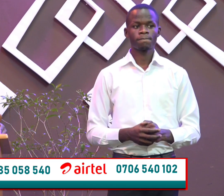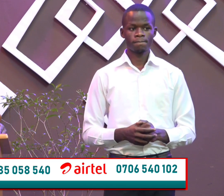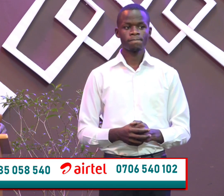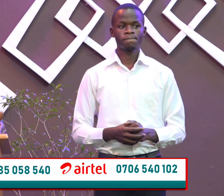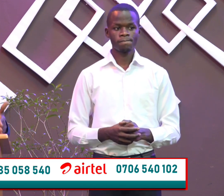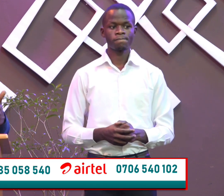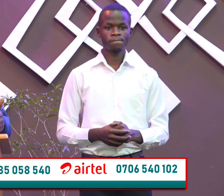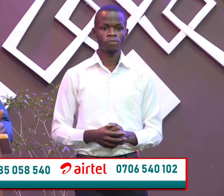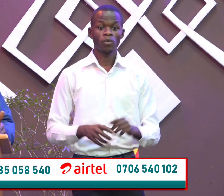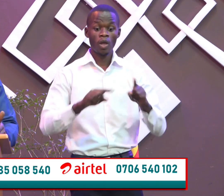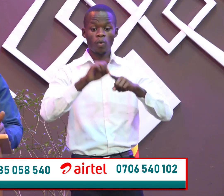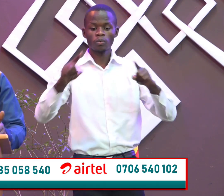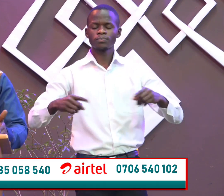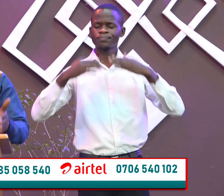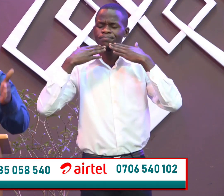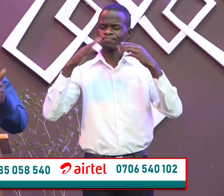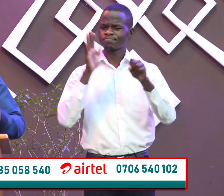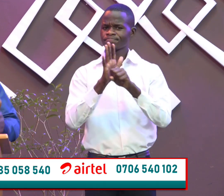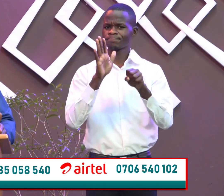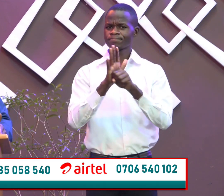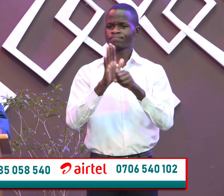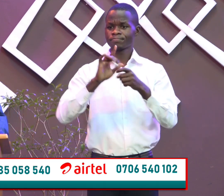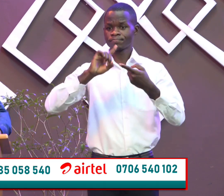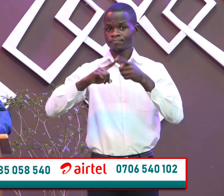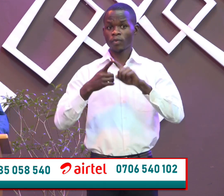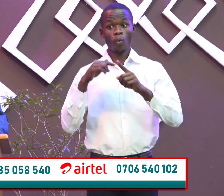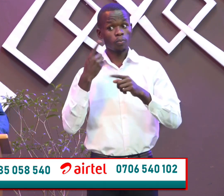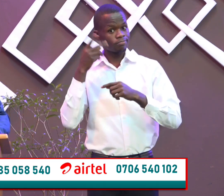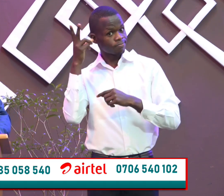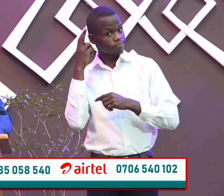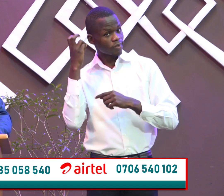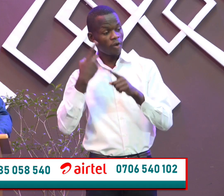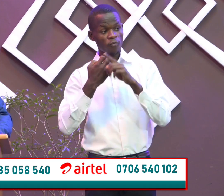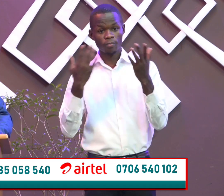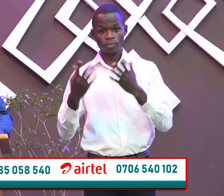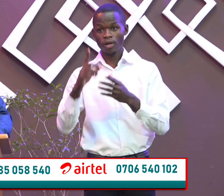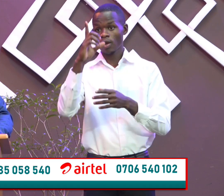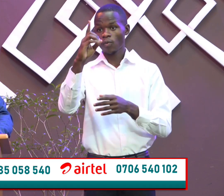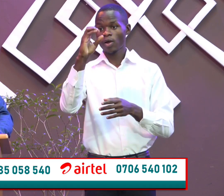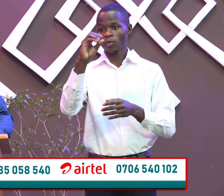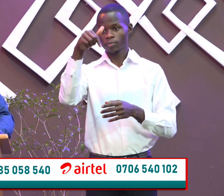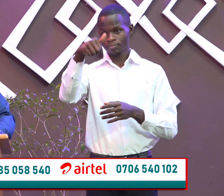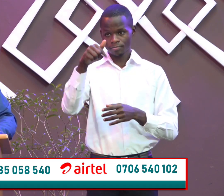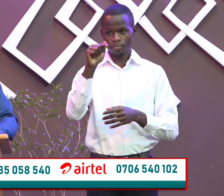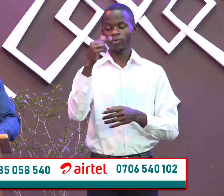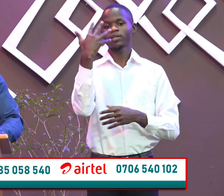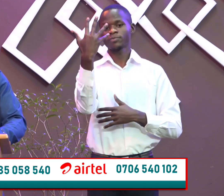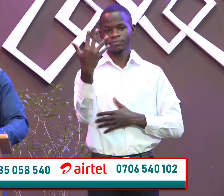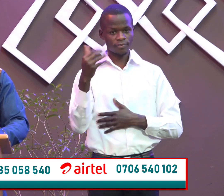has blessed you. Tebasanyo mikwano jafe ababera ku 17 katonyeze 5. We thank our friends that are always